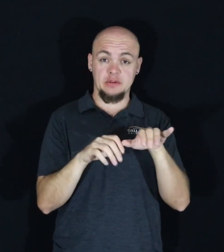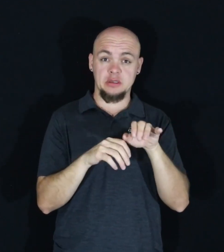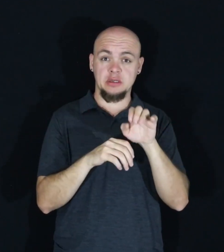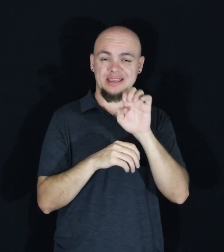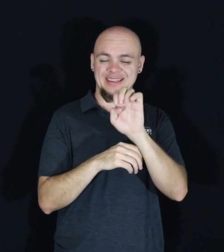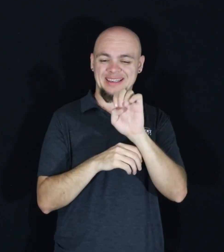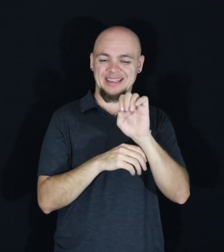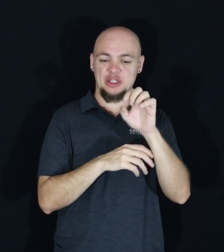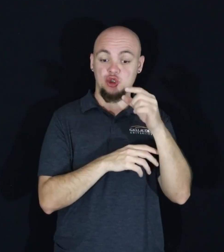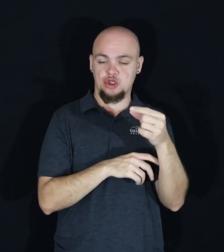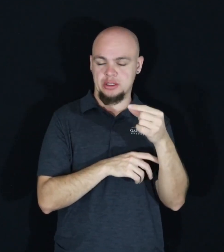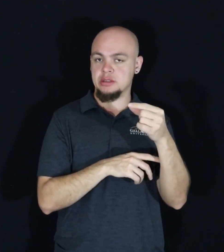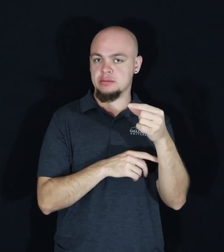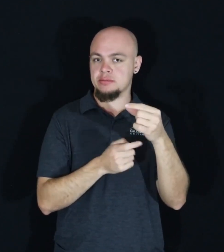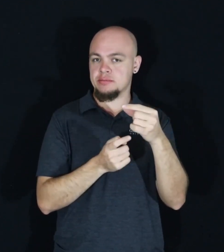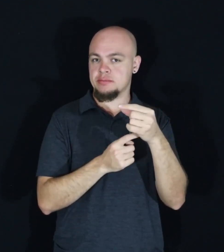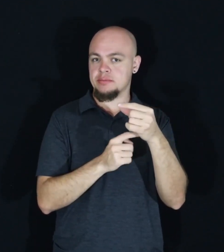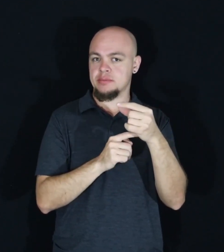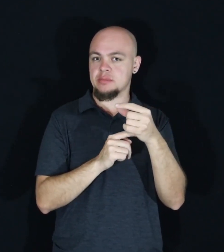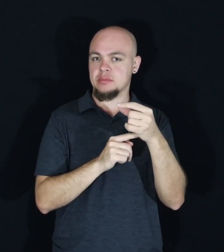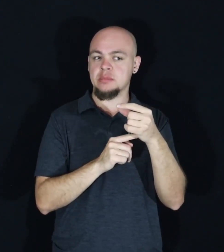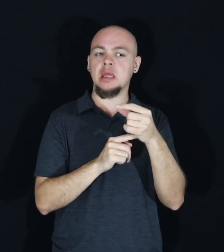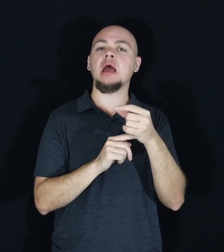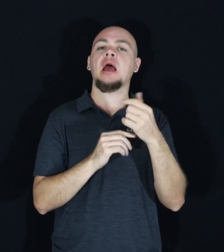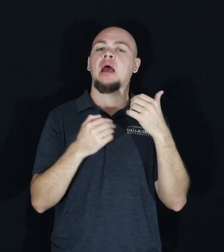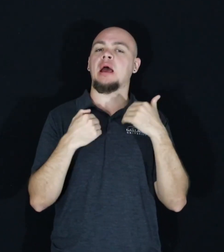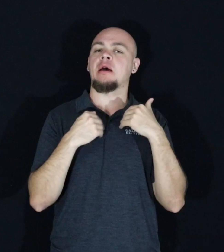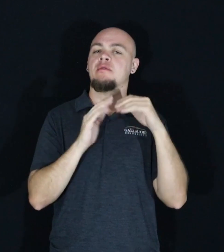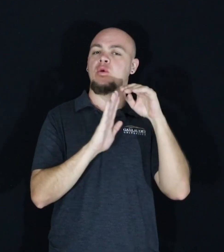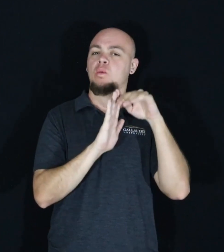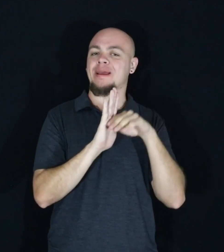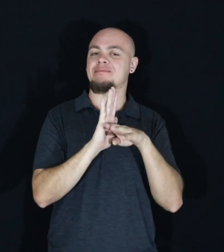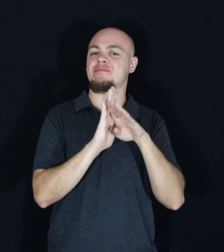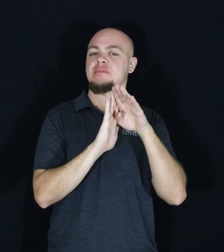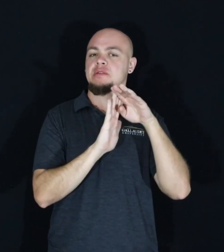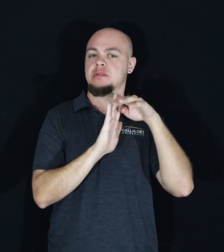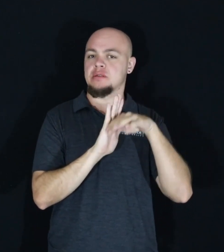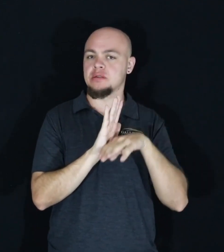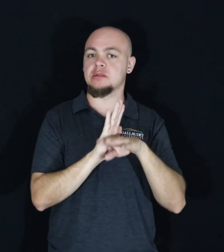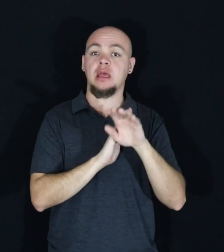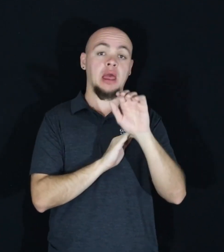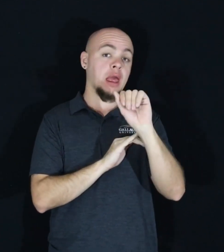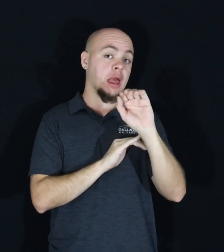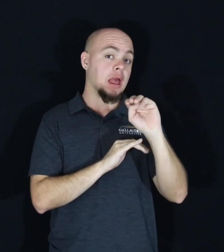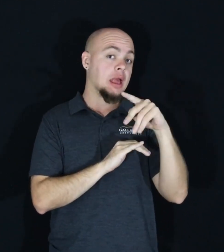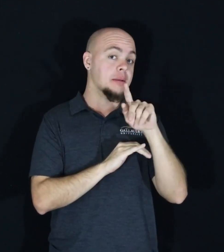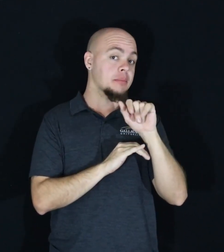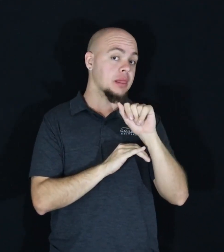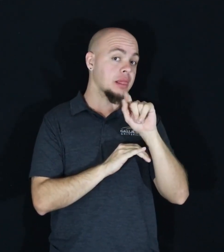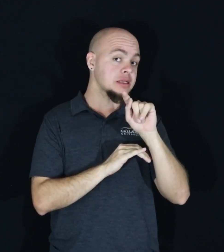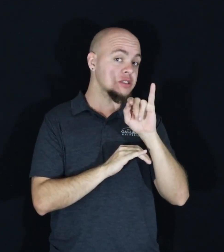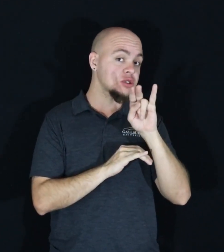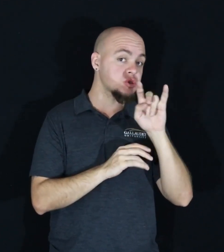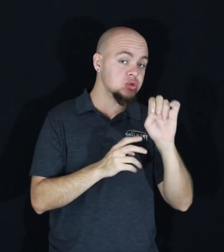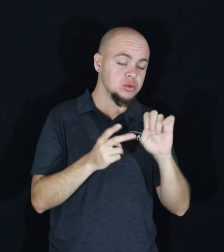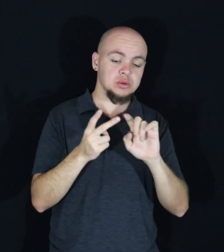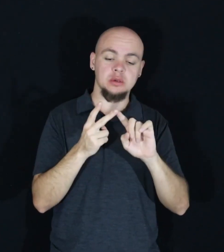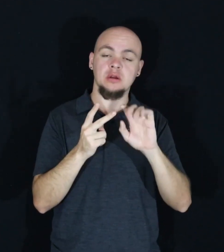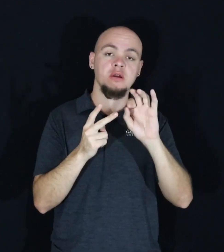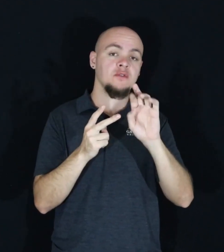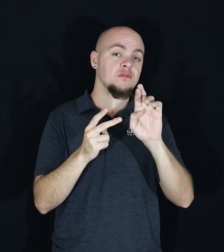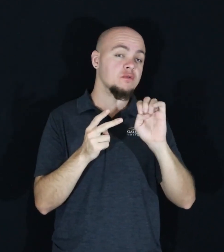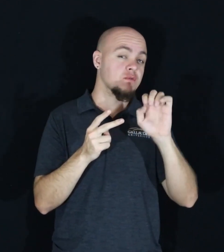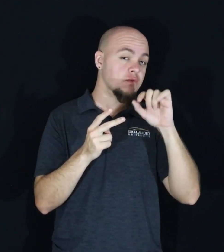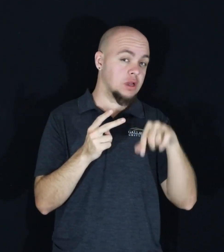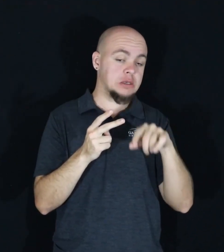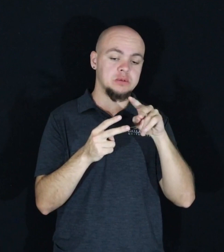EEG, comes in forms of waves and differs in amplitude and in frequency and from place